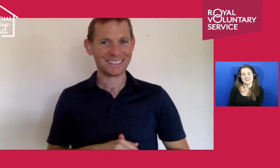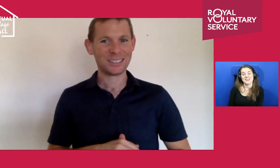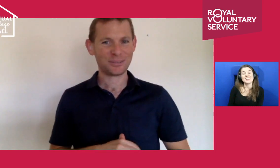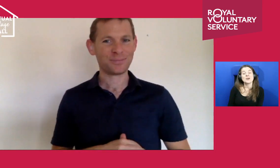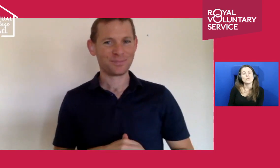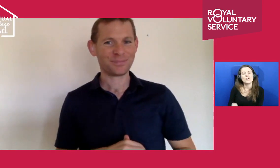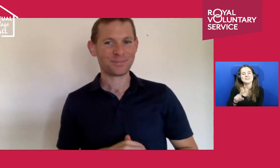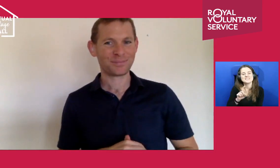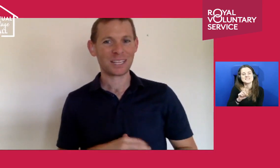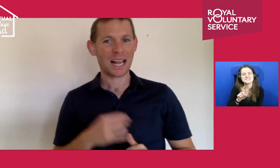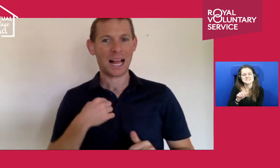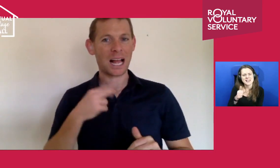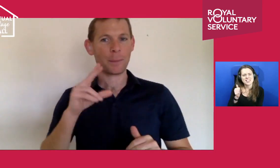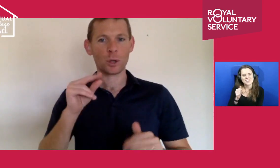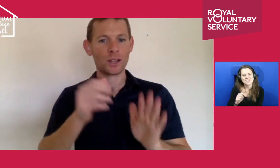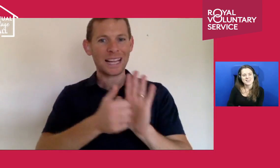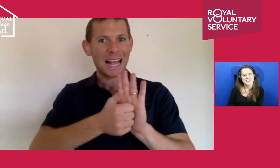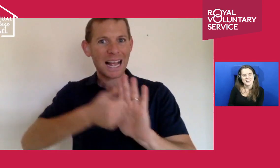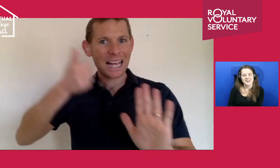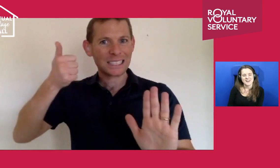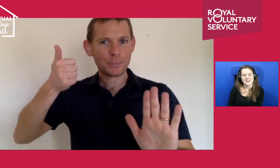Now,